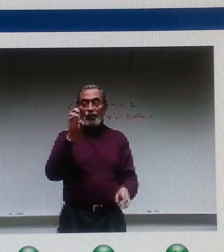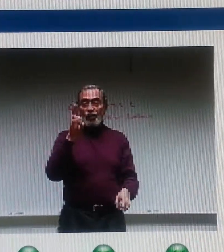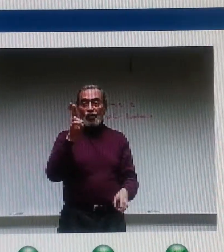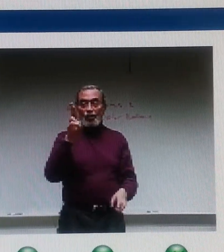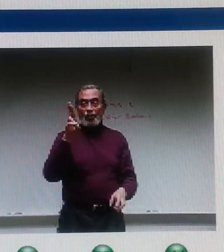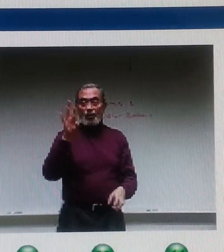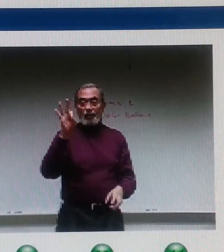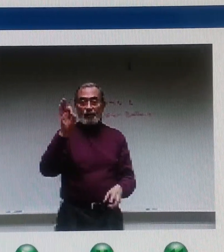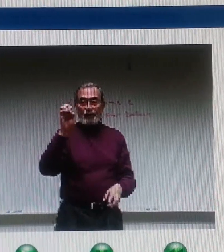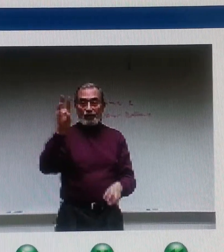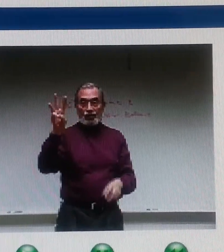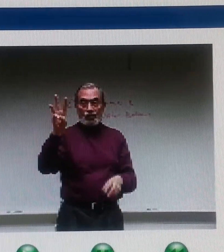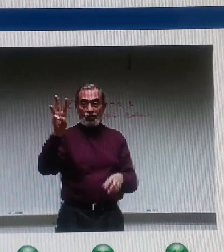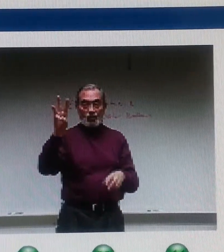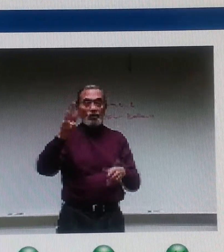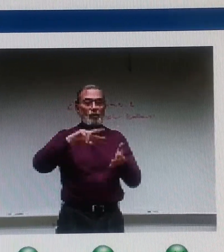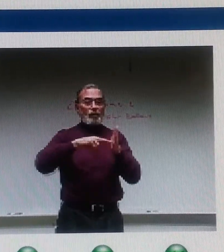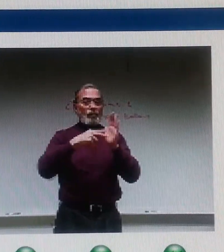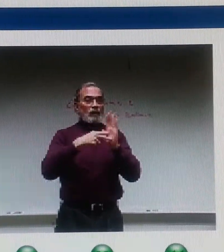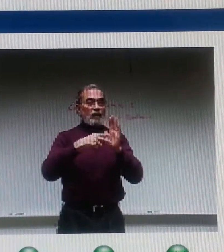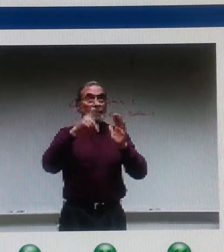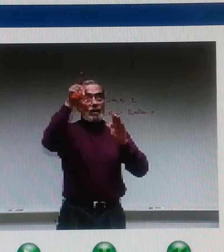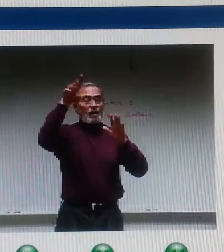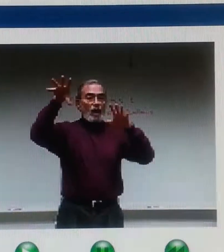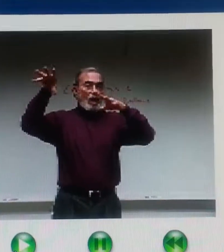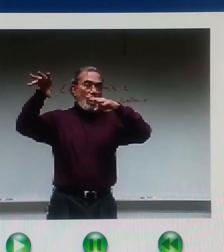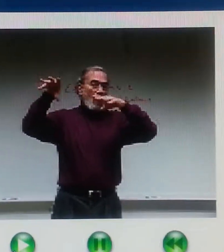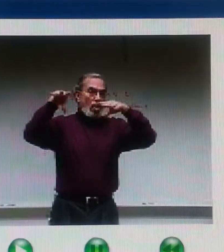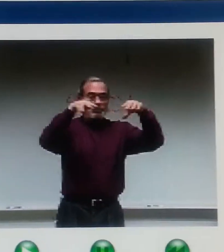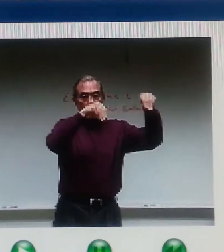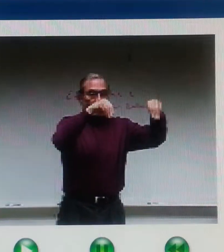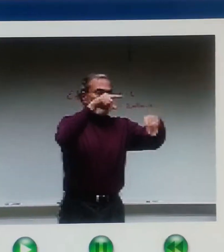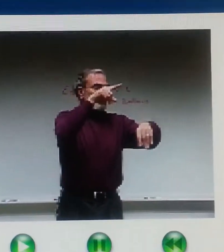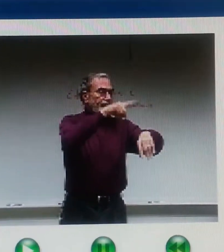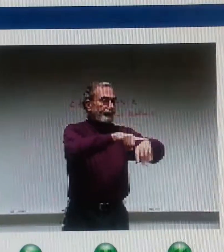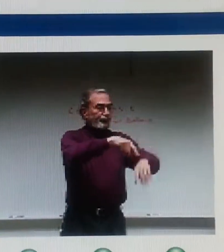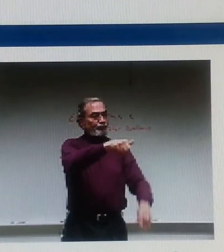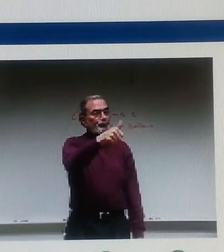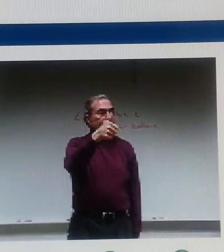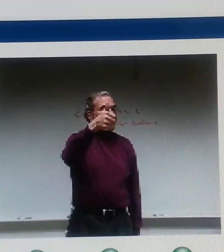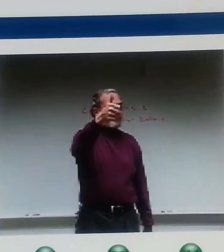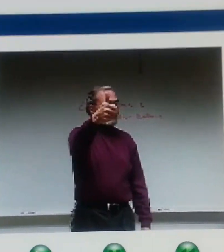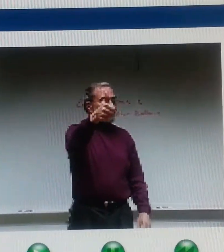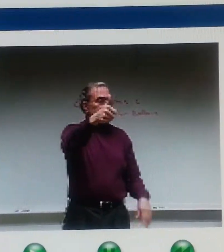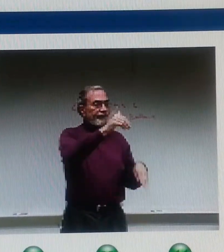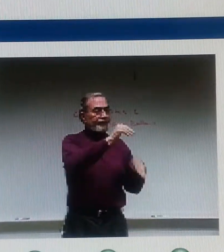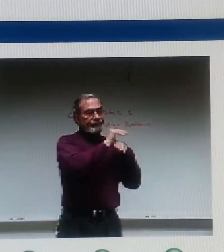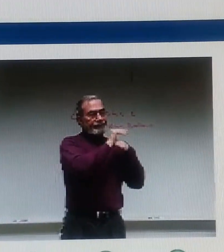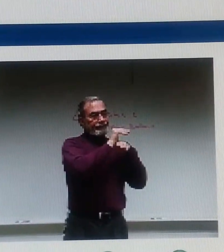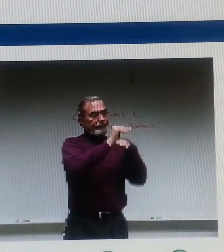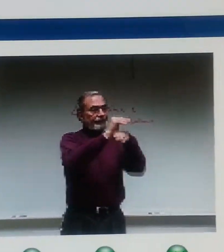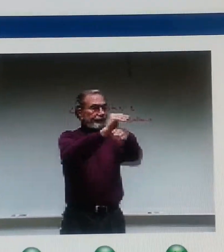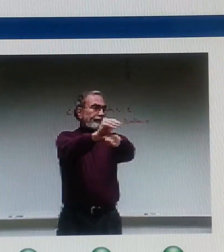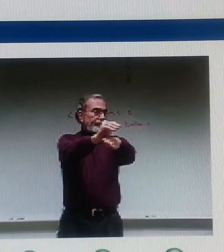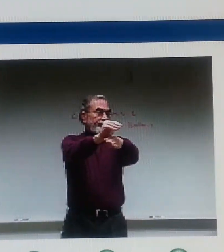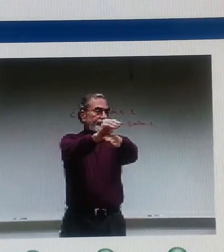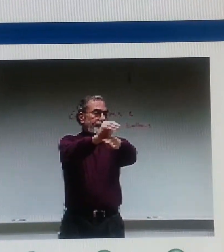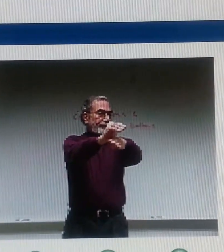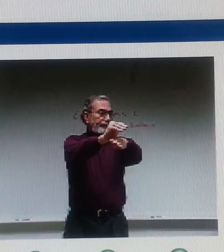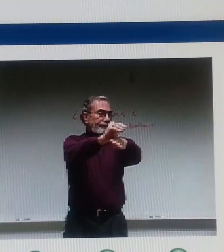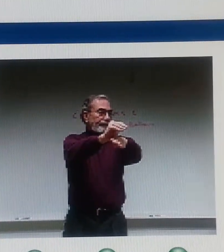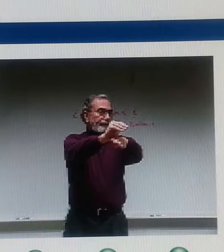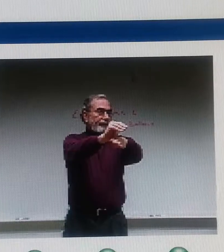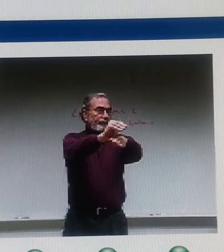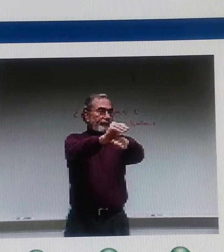So, my freshman year, they had a curfew, which meant at that time, all the lights were out. They would turn